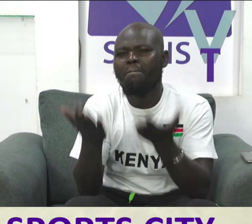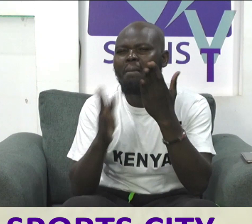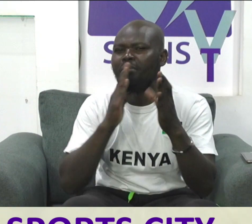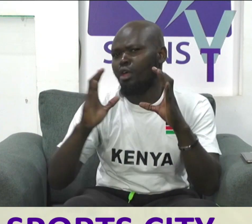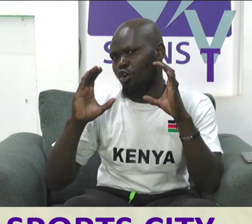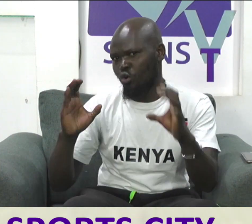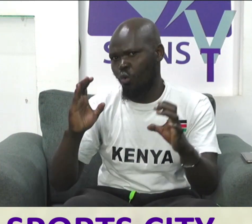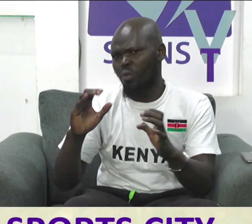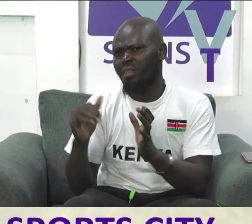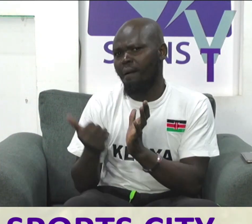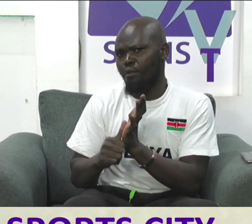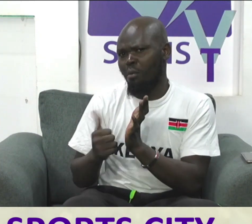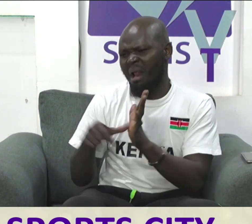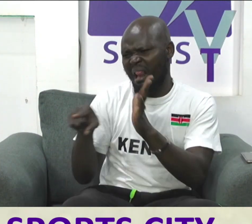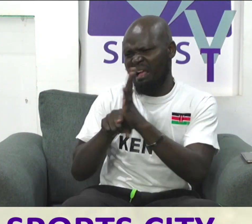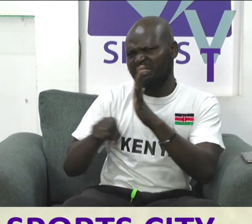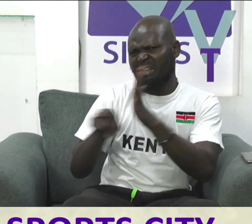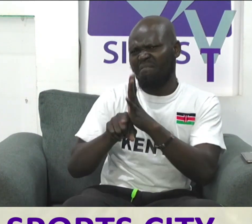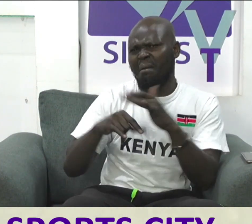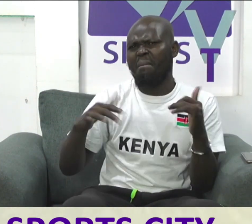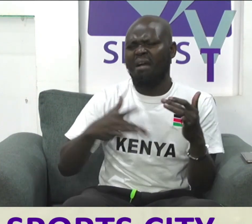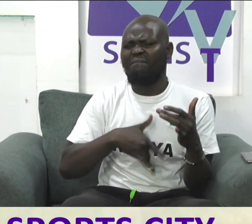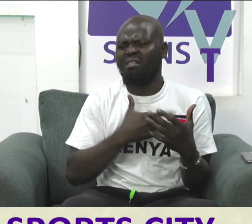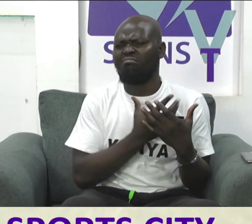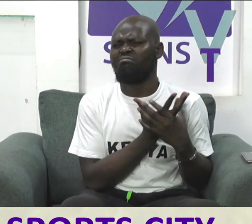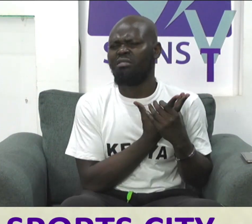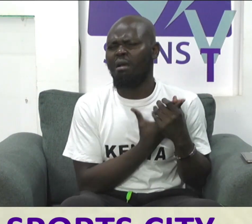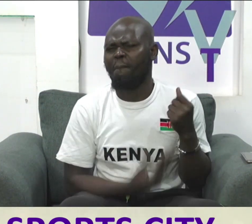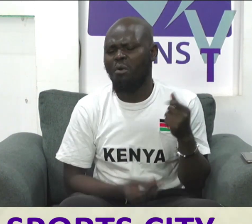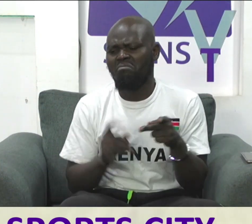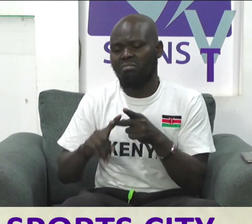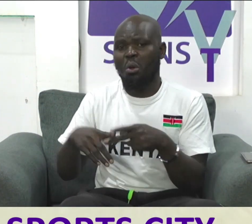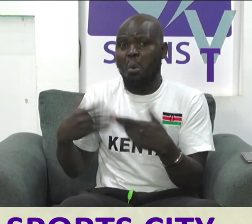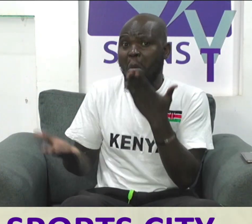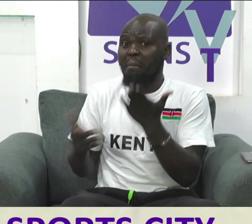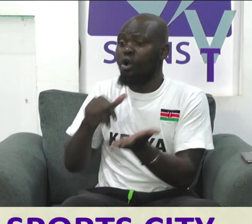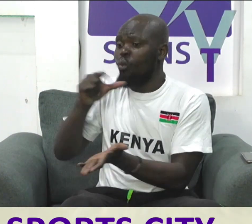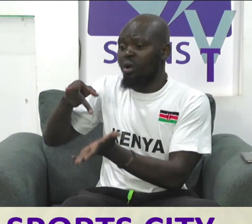I feel that Tusker FC players have no problem, but the problem comes in